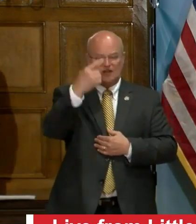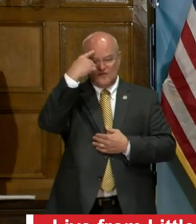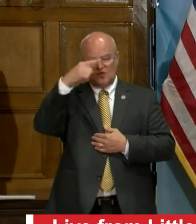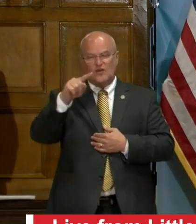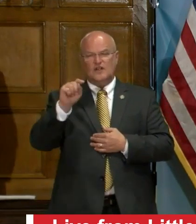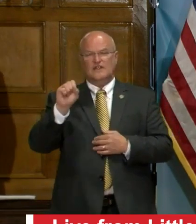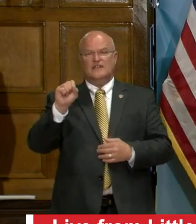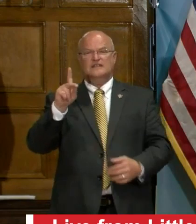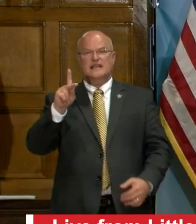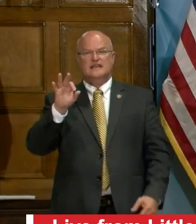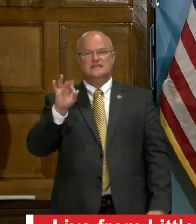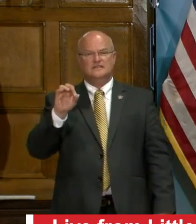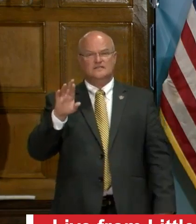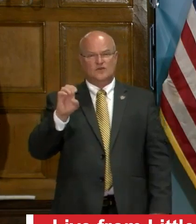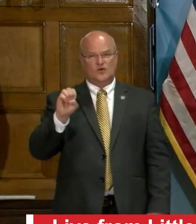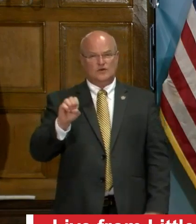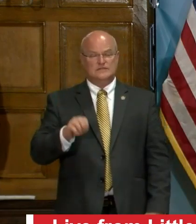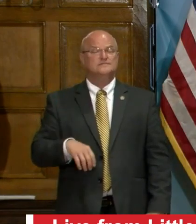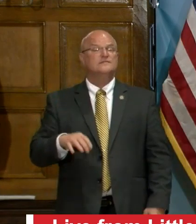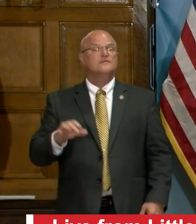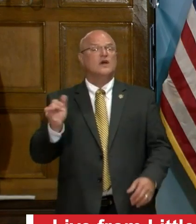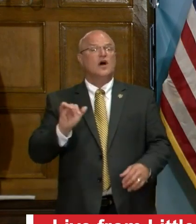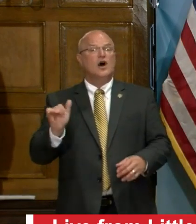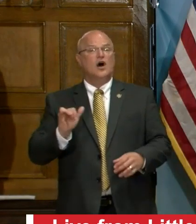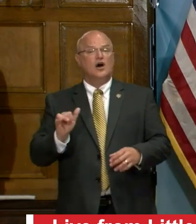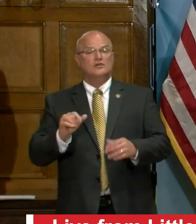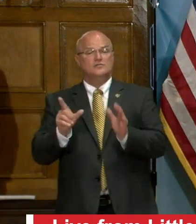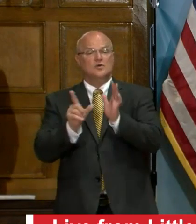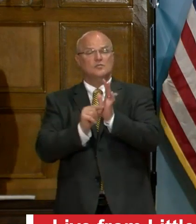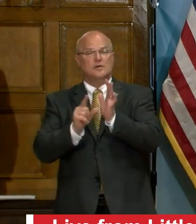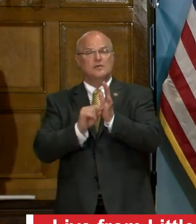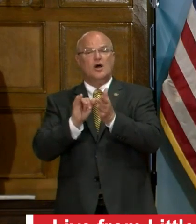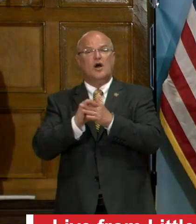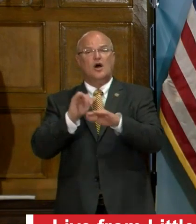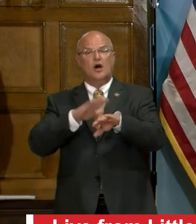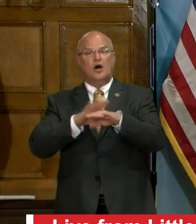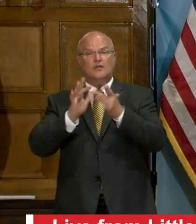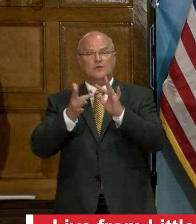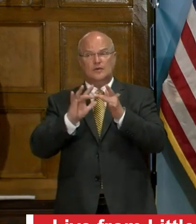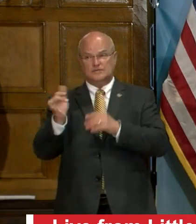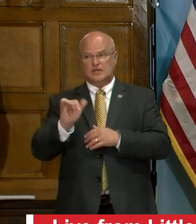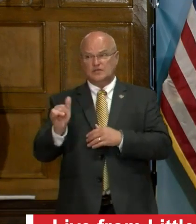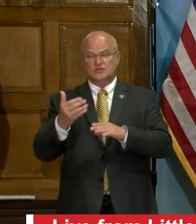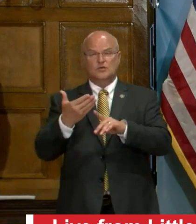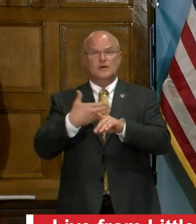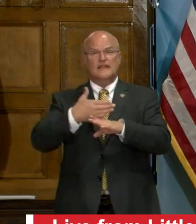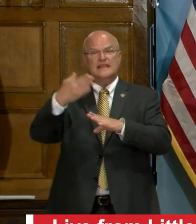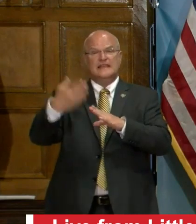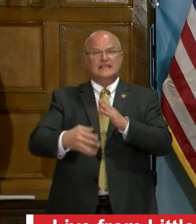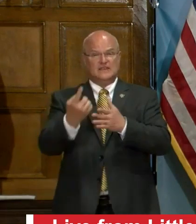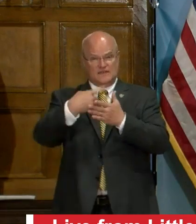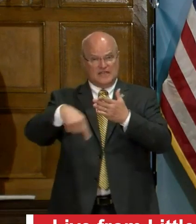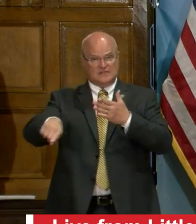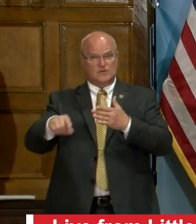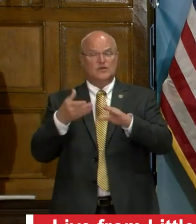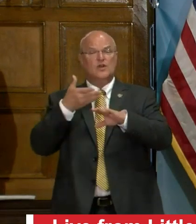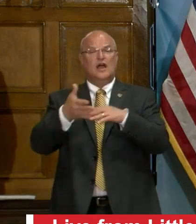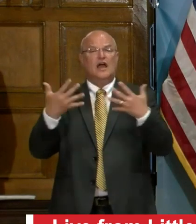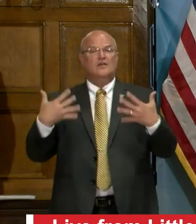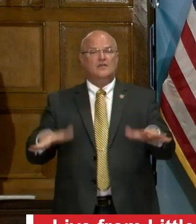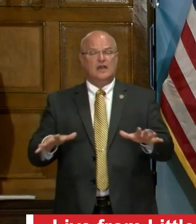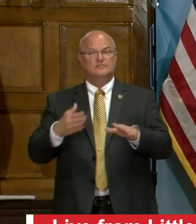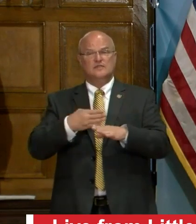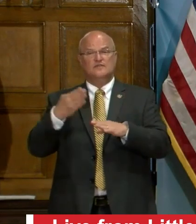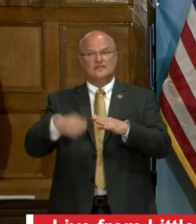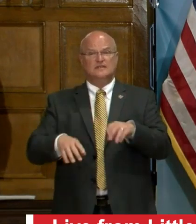force. We also intend to publish that on the website towards the end of next week, or after we're able